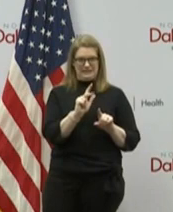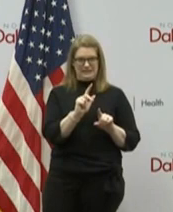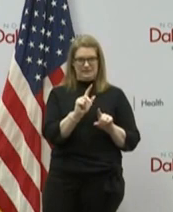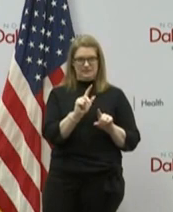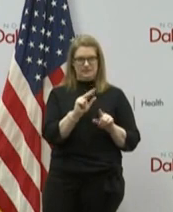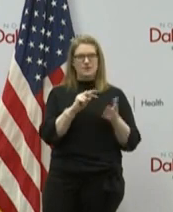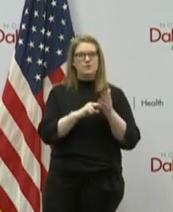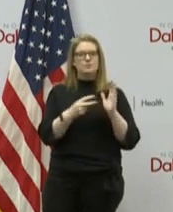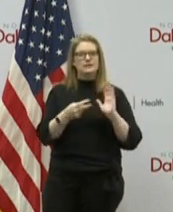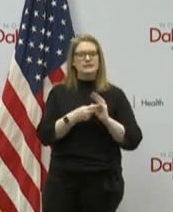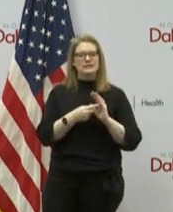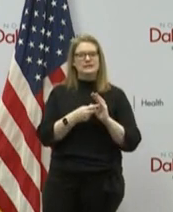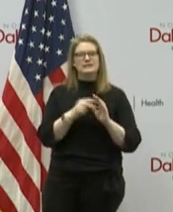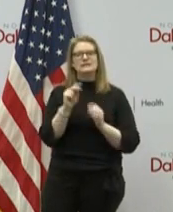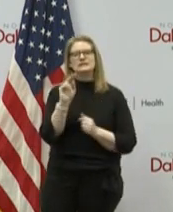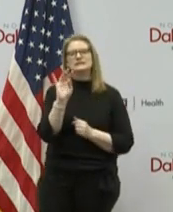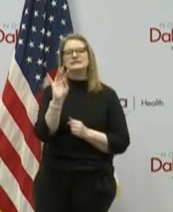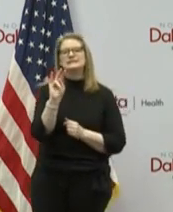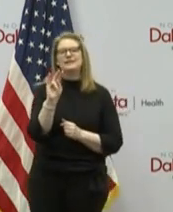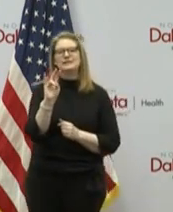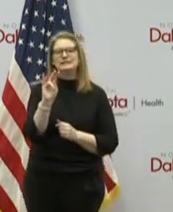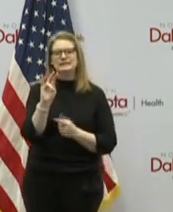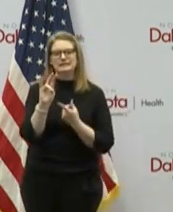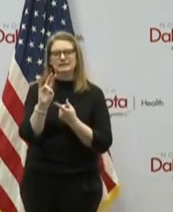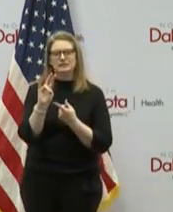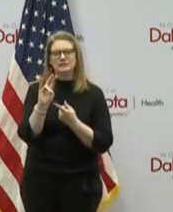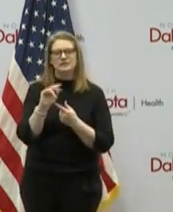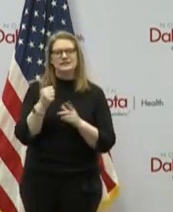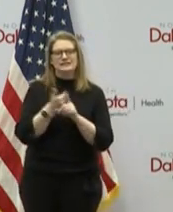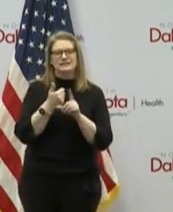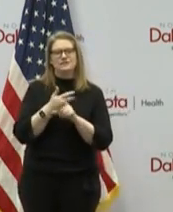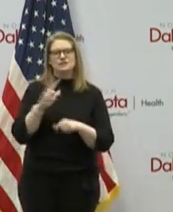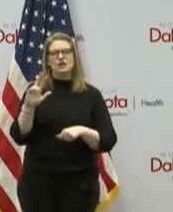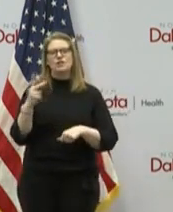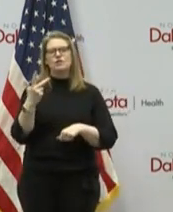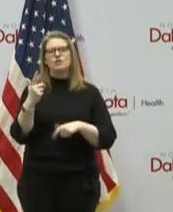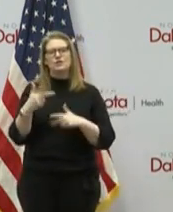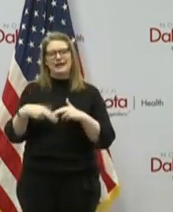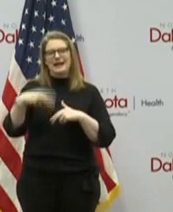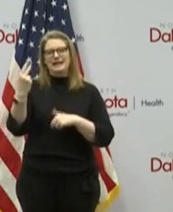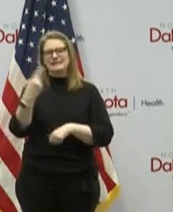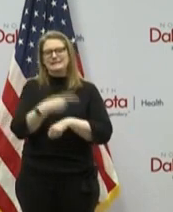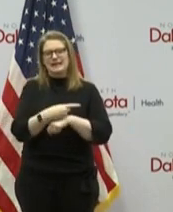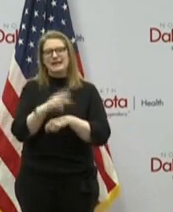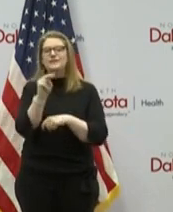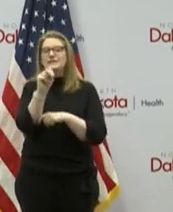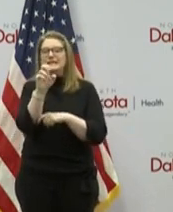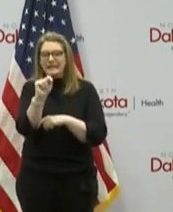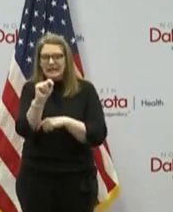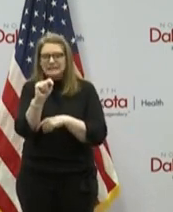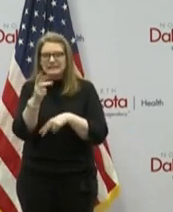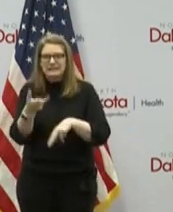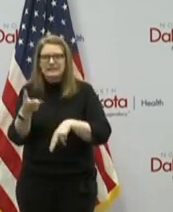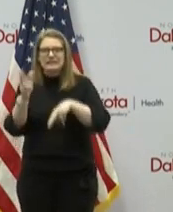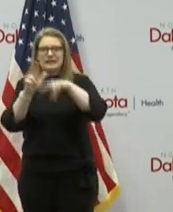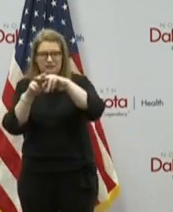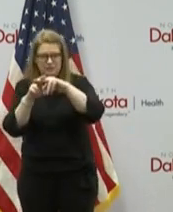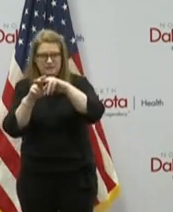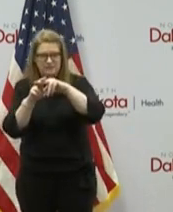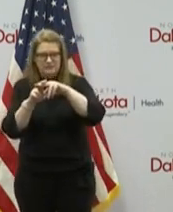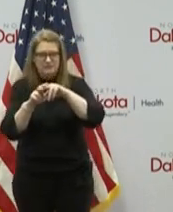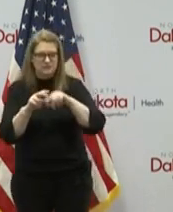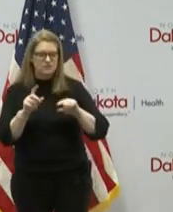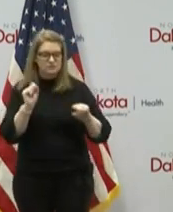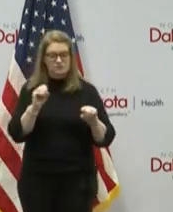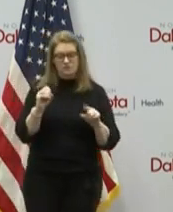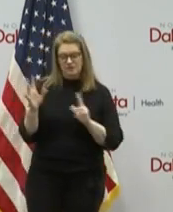there's 17 net. That's our third biggest day of net increases. So again, one of the things we're watching for is